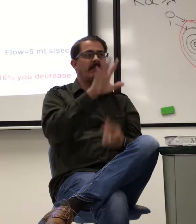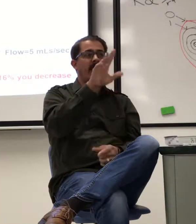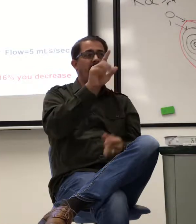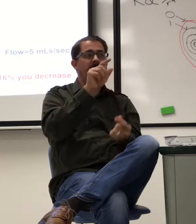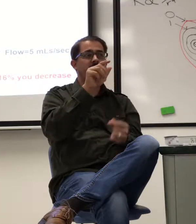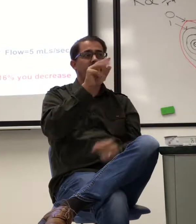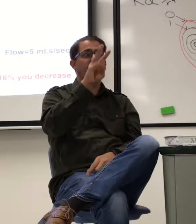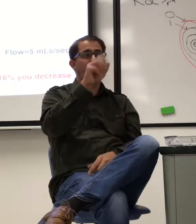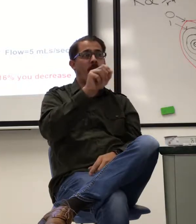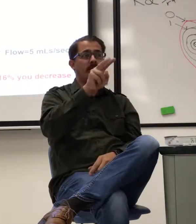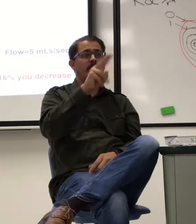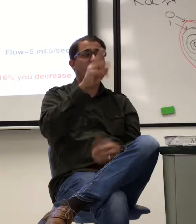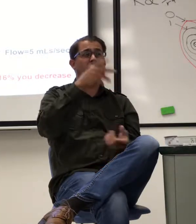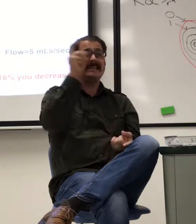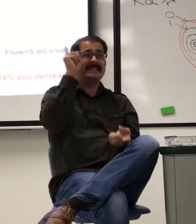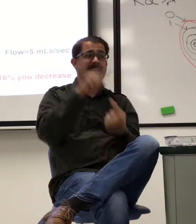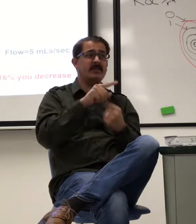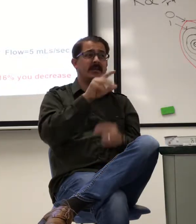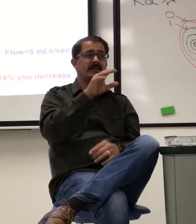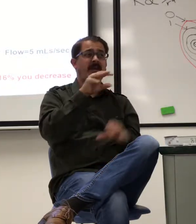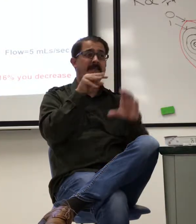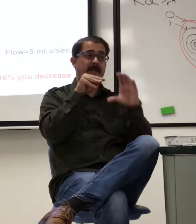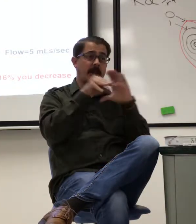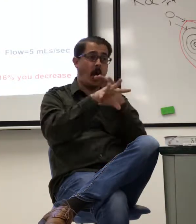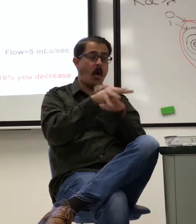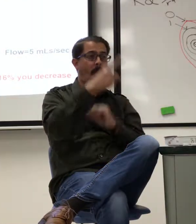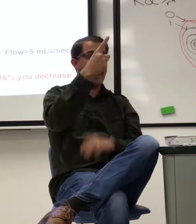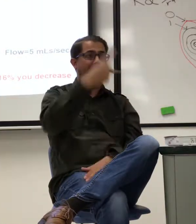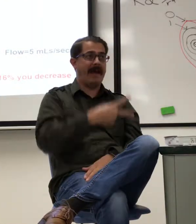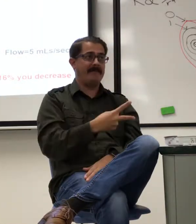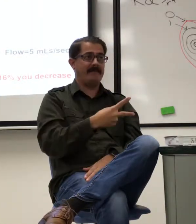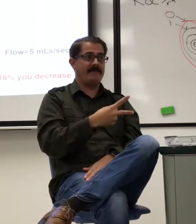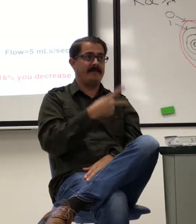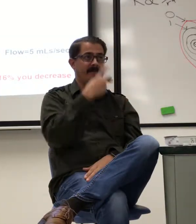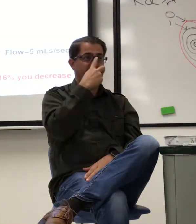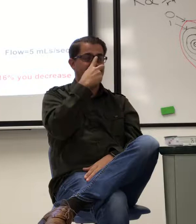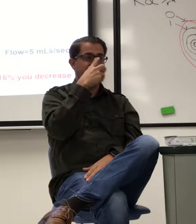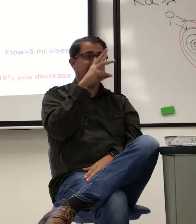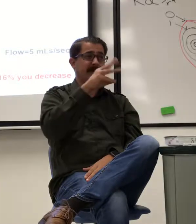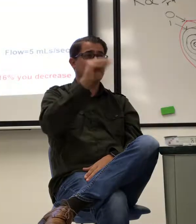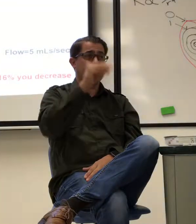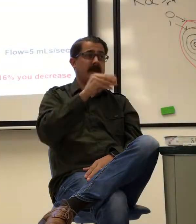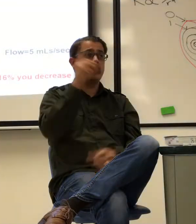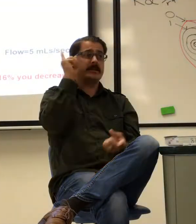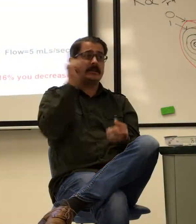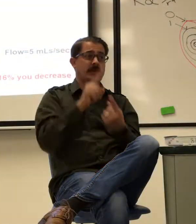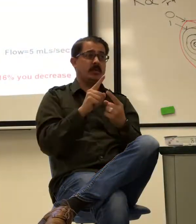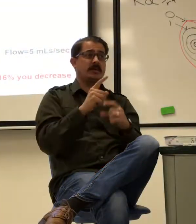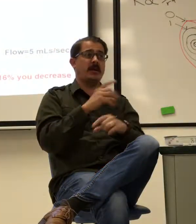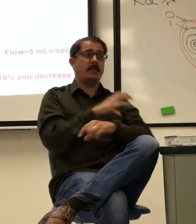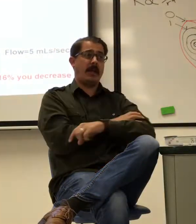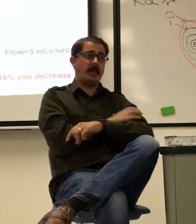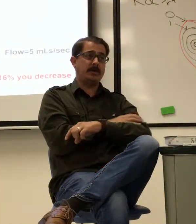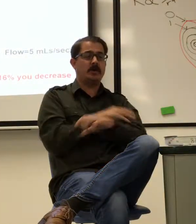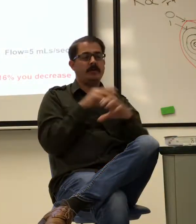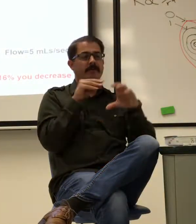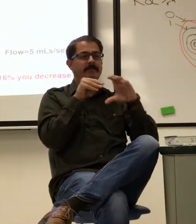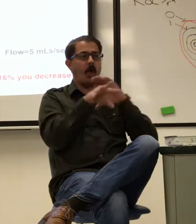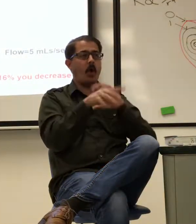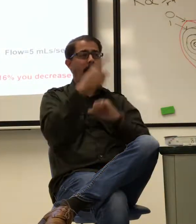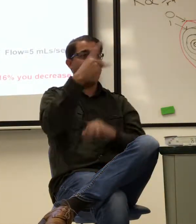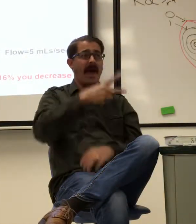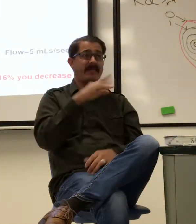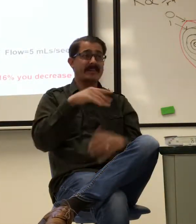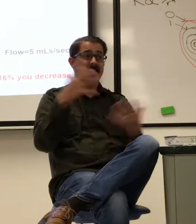decrease flow by half. Reducing vessel radius by 16% decreases flow by half.